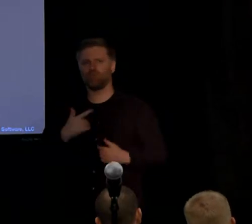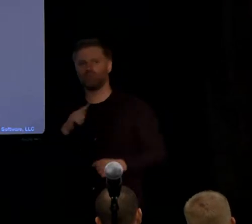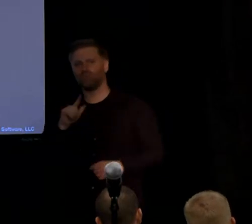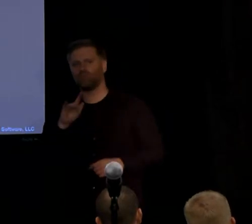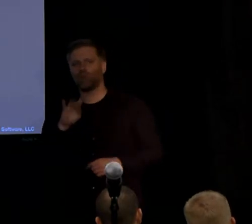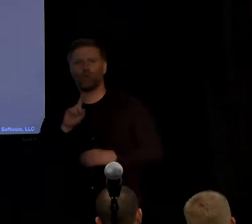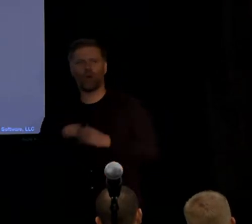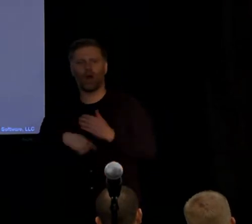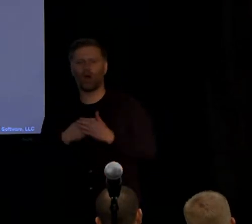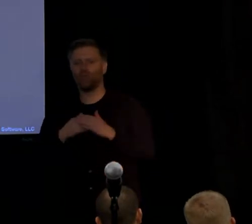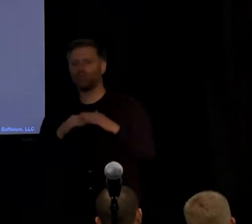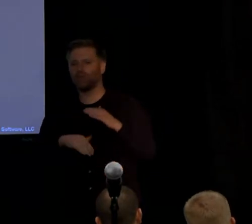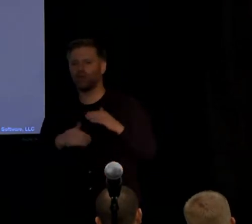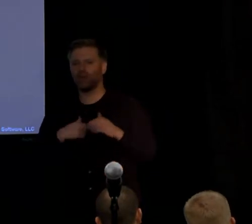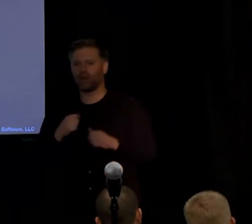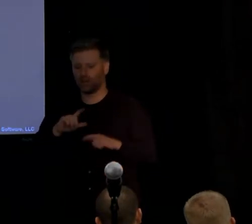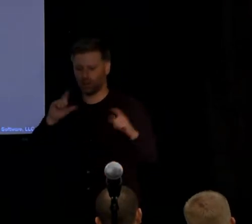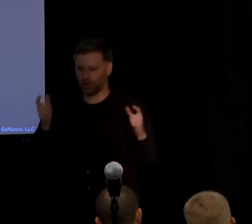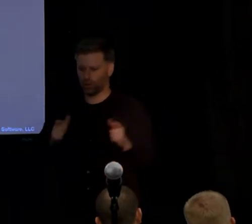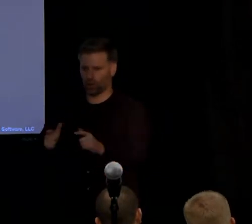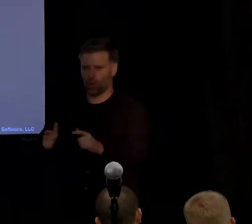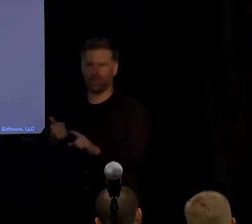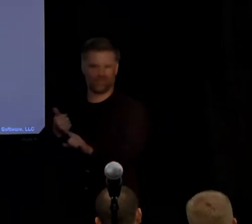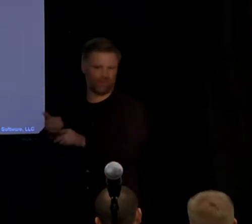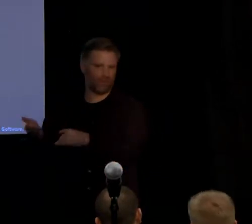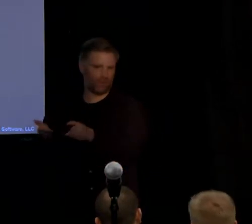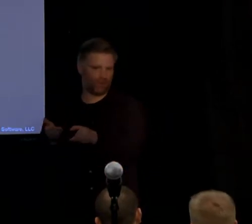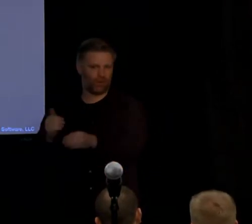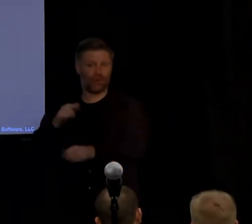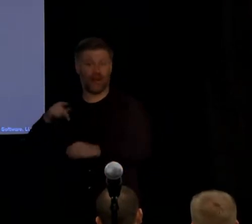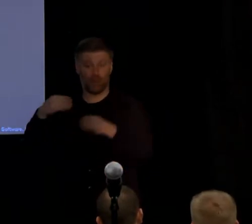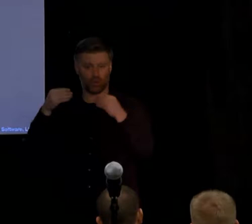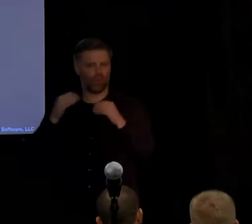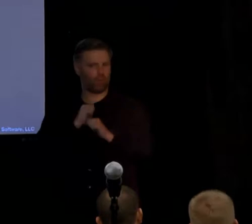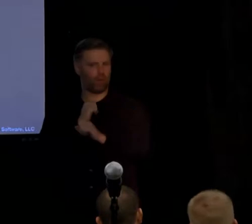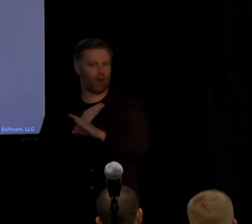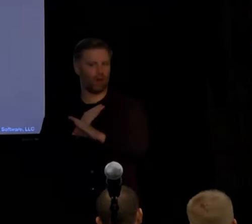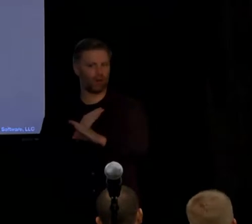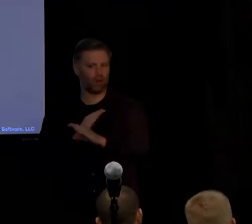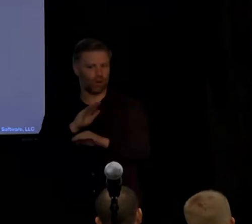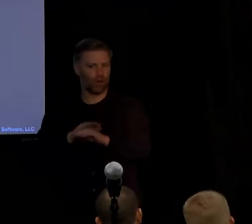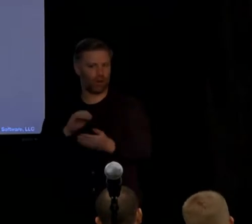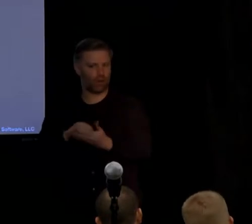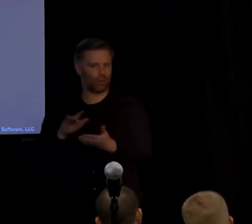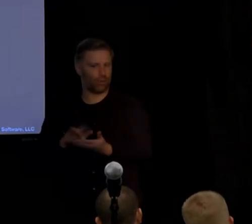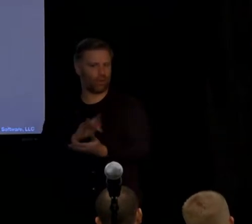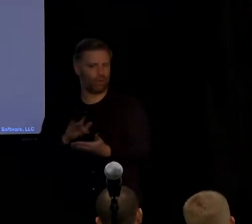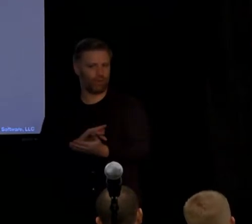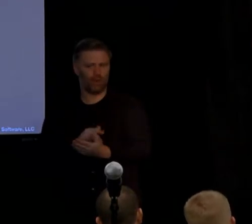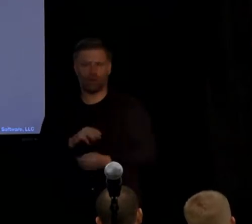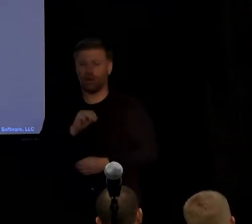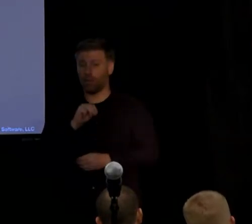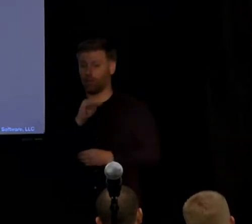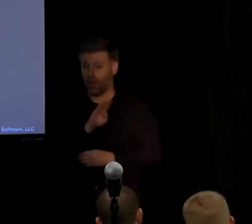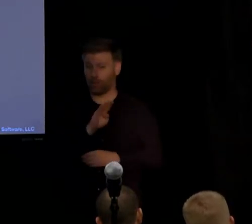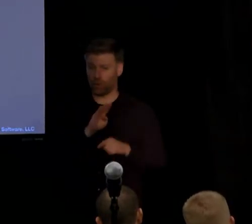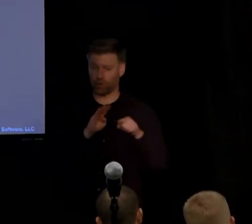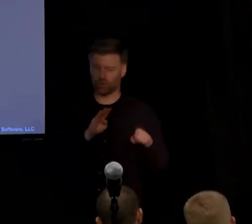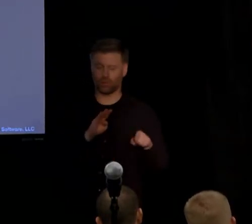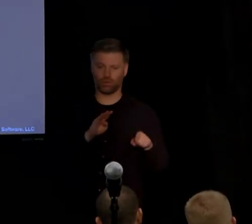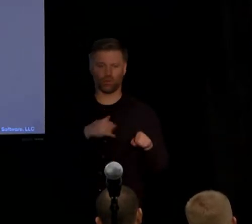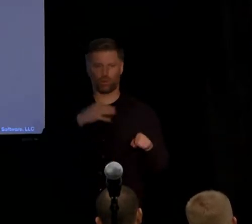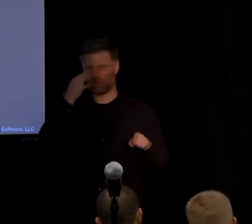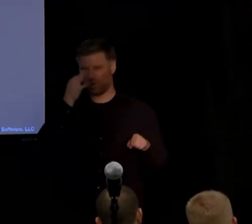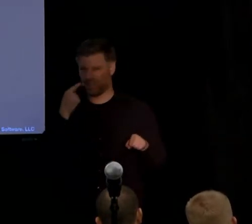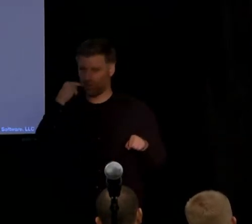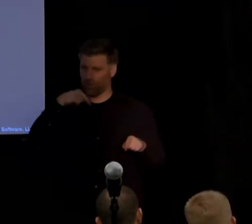hours, get it scoped to self-service. The app store is blocked on our student iPads. With the MacBooks, we decided